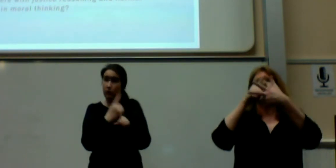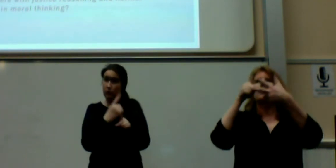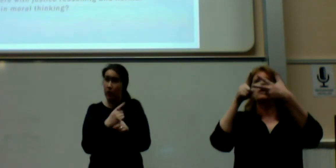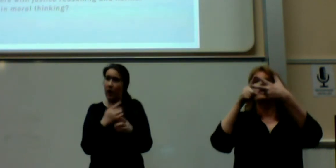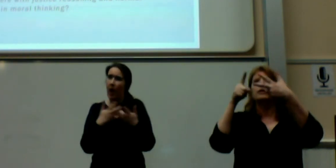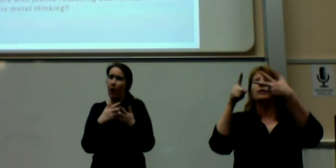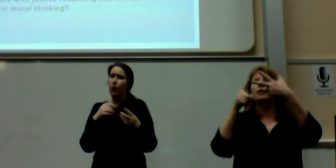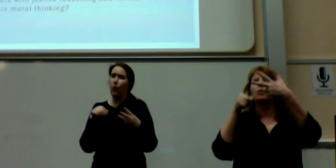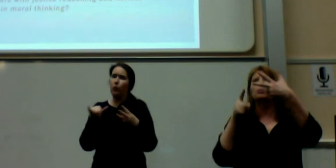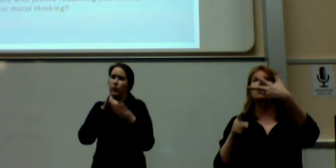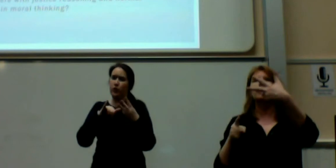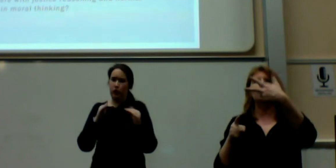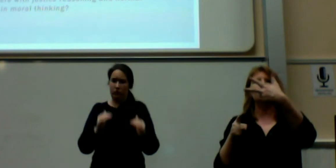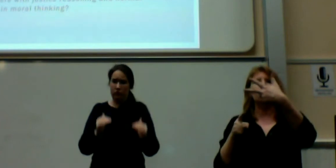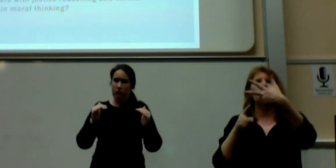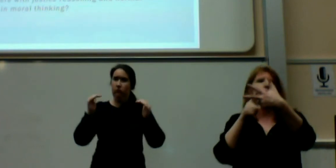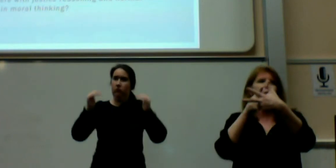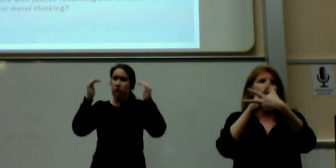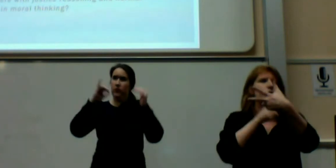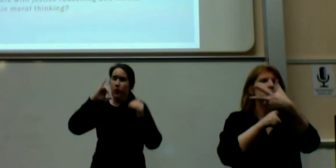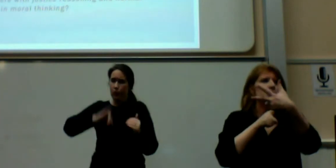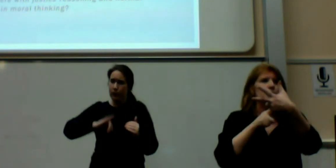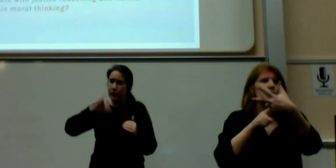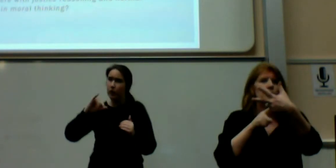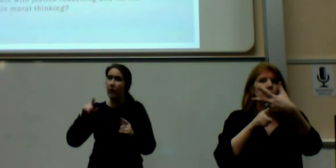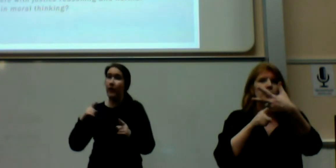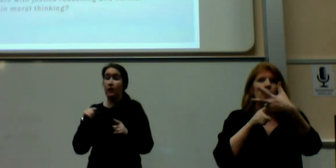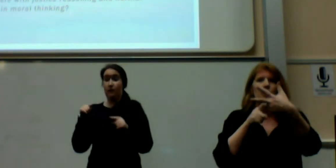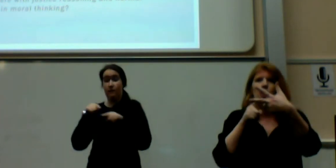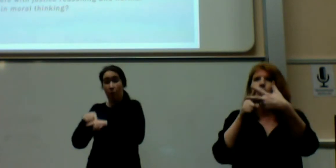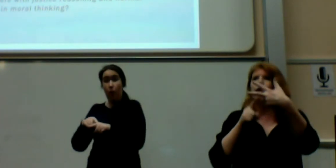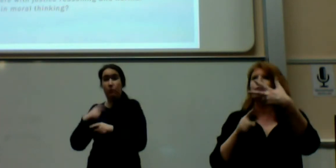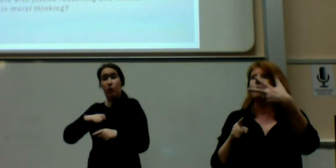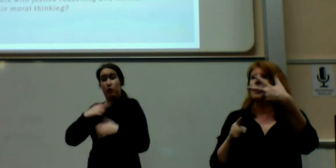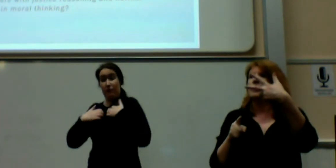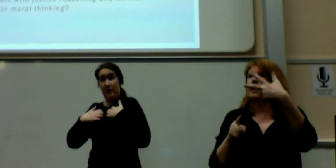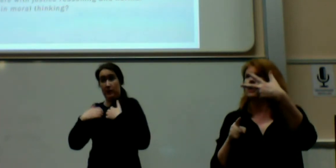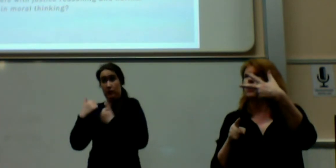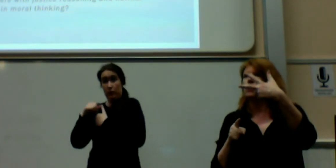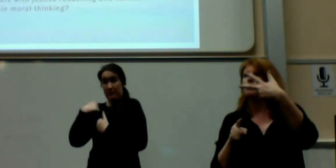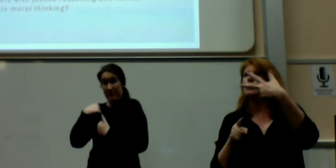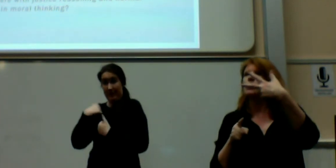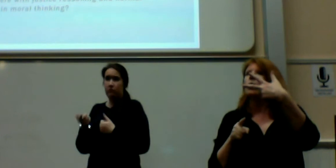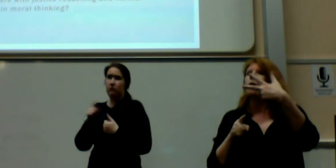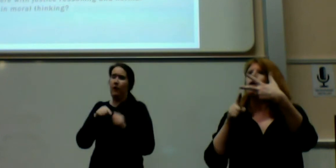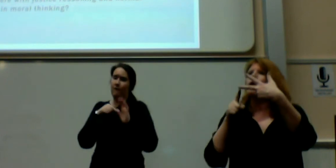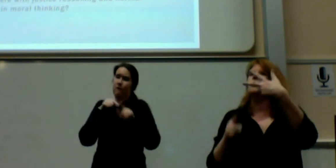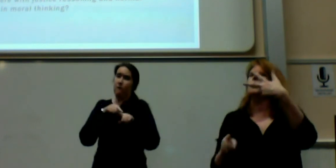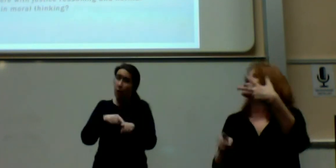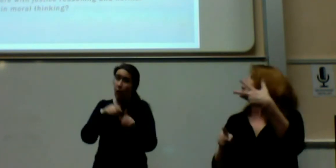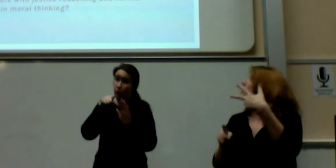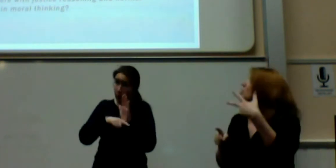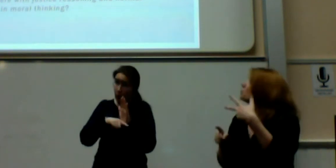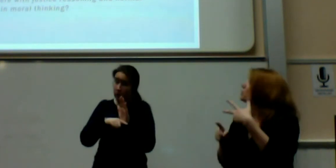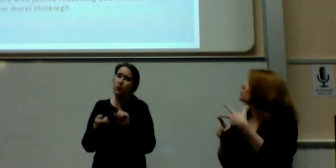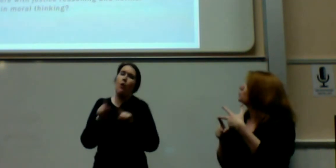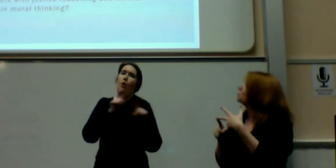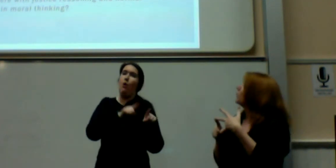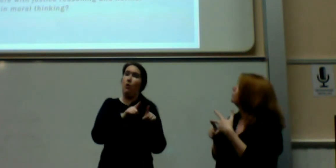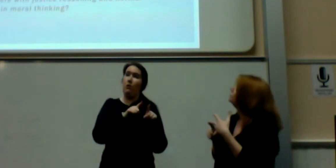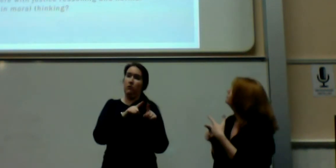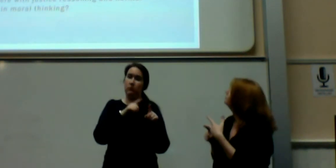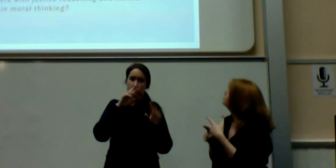not they're pulling from personal interest? Are they pulling from maintaining norms? Or are they reasoning in